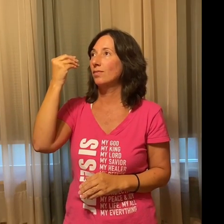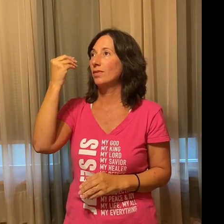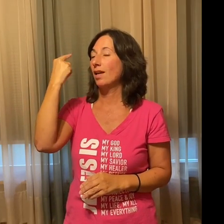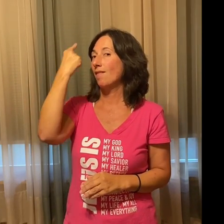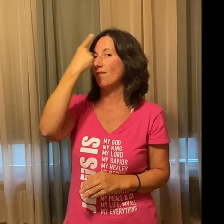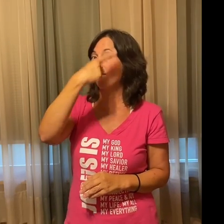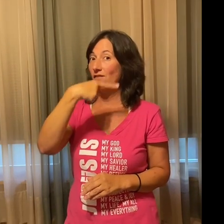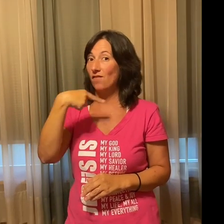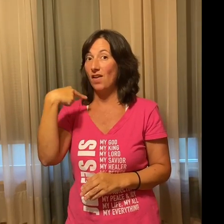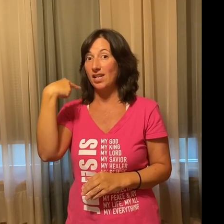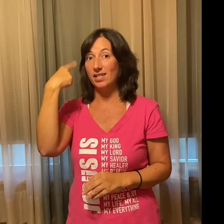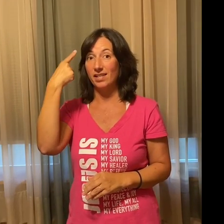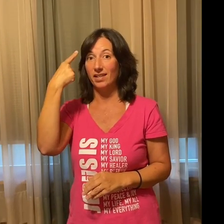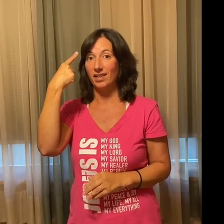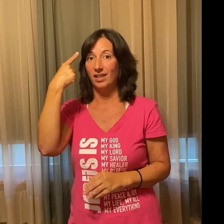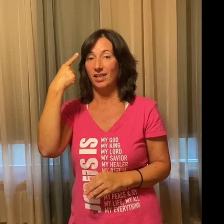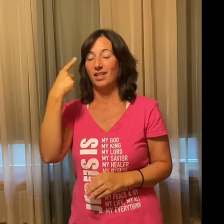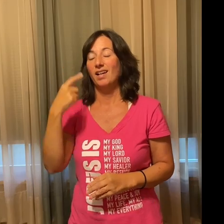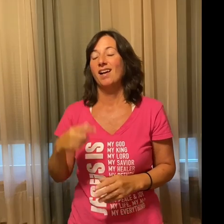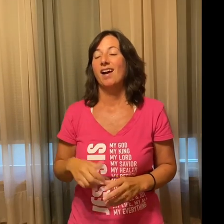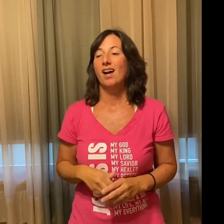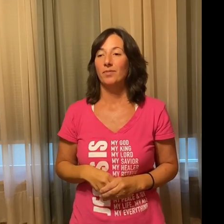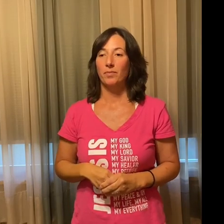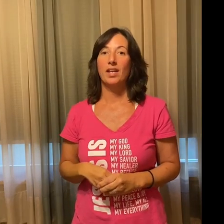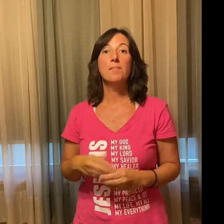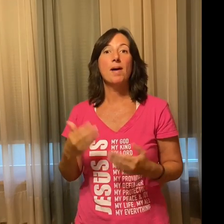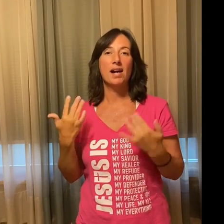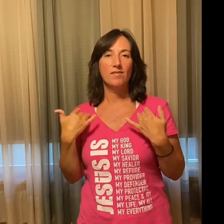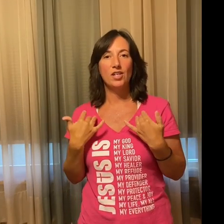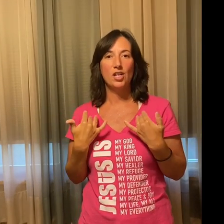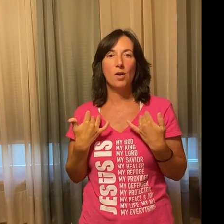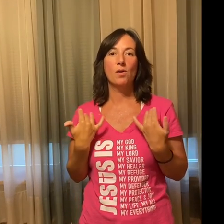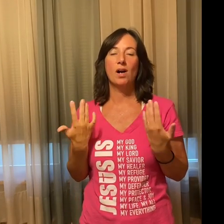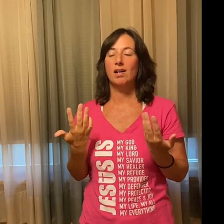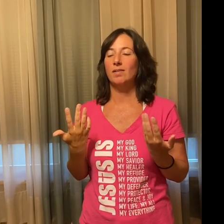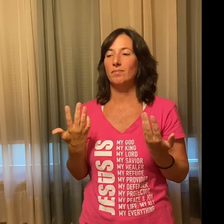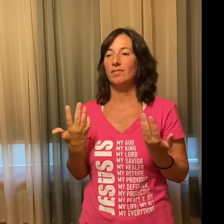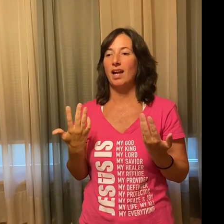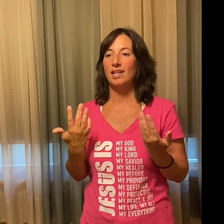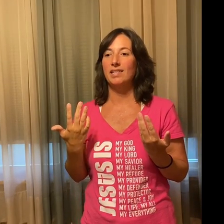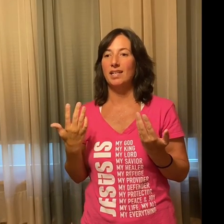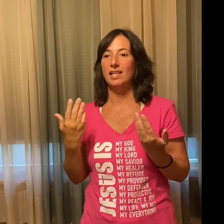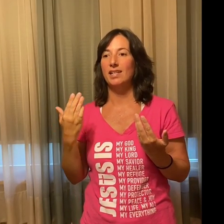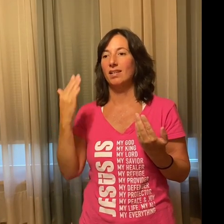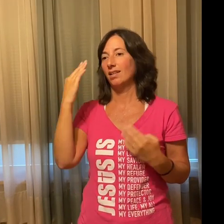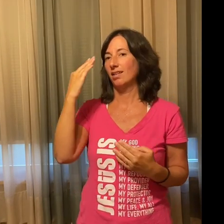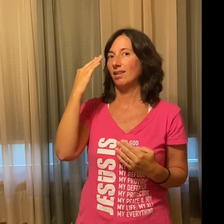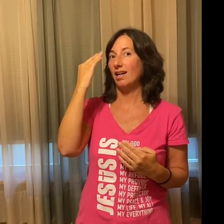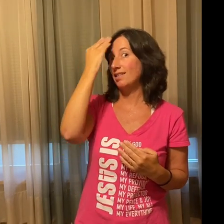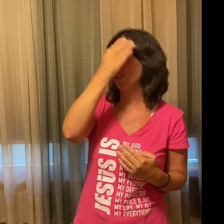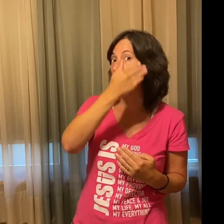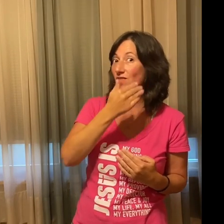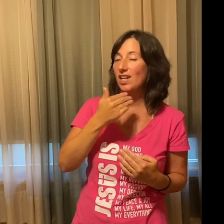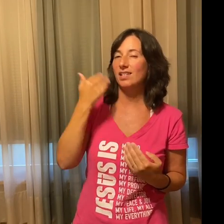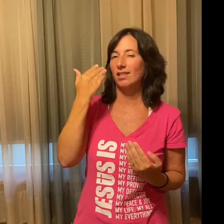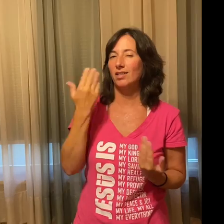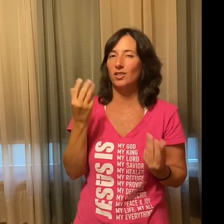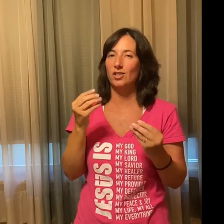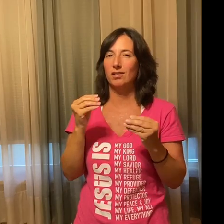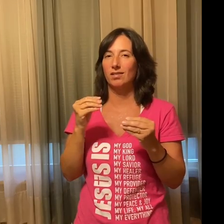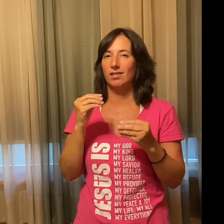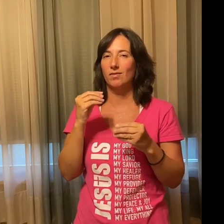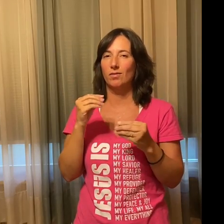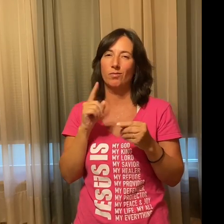beautiful face. In my video, I did face.